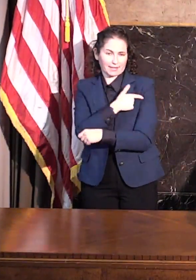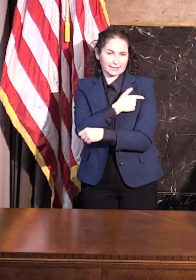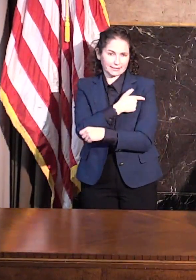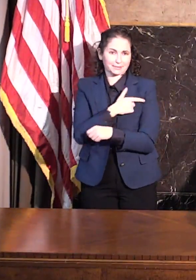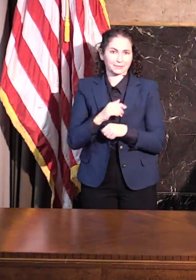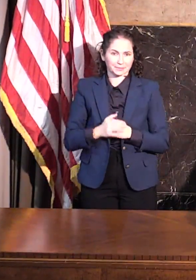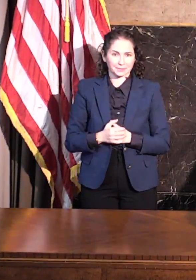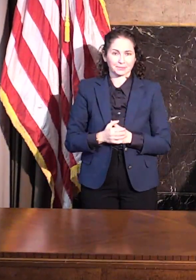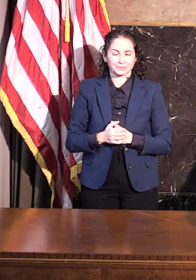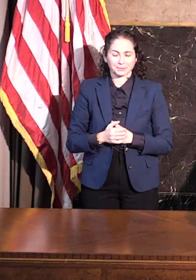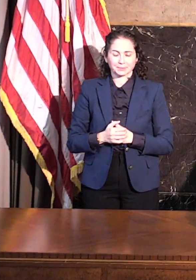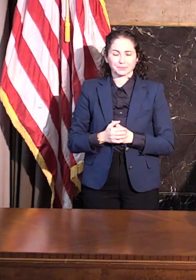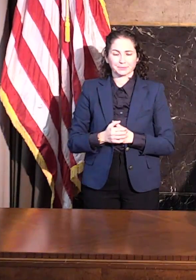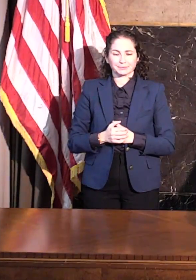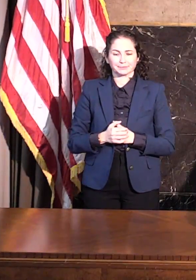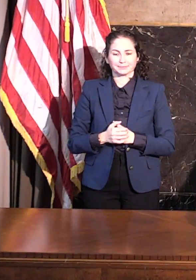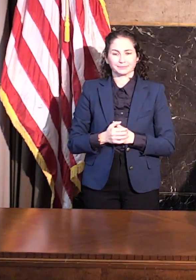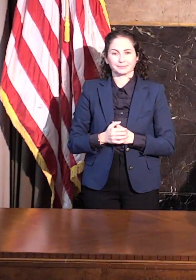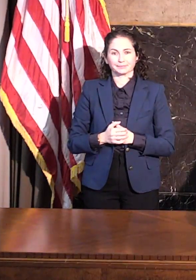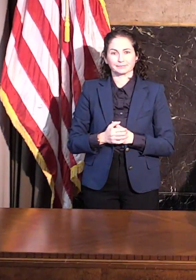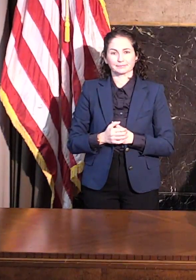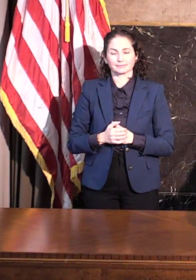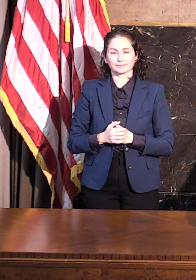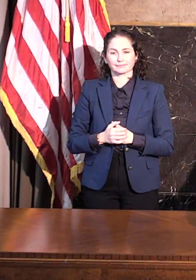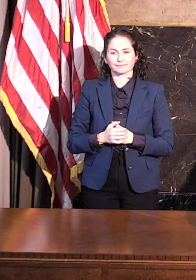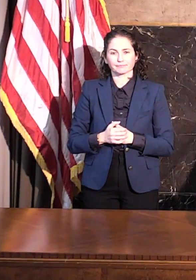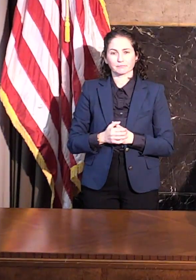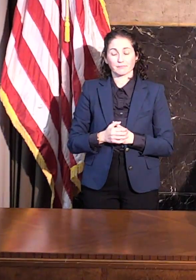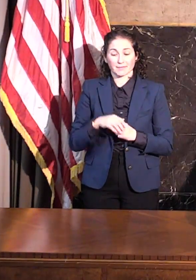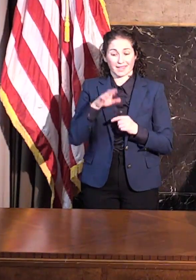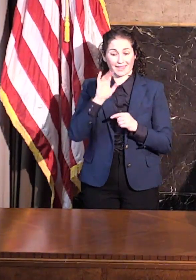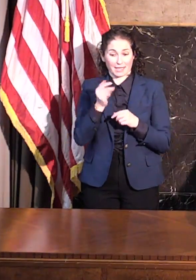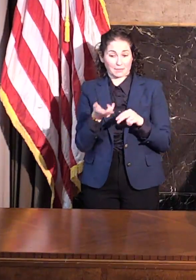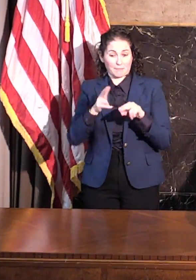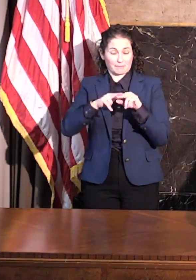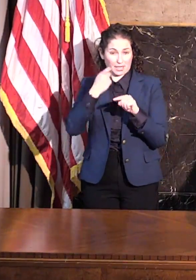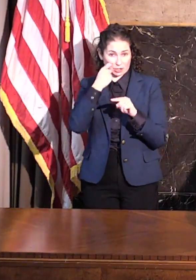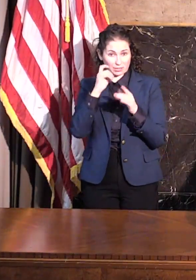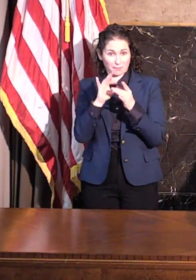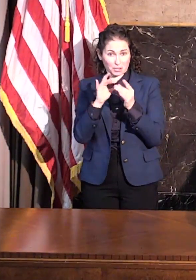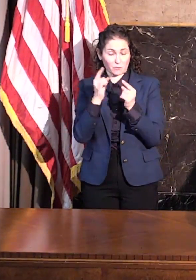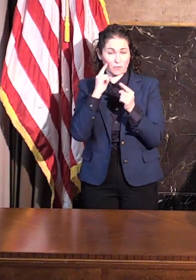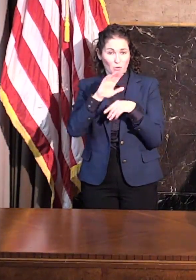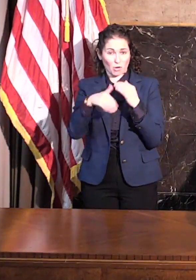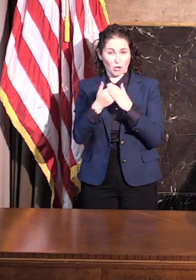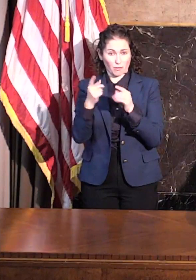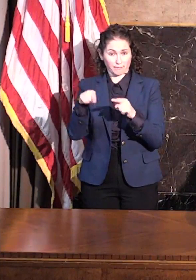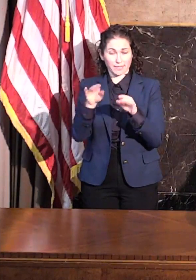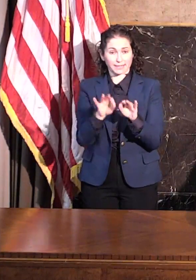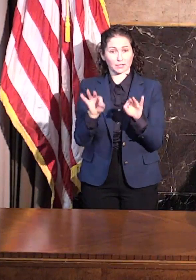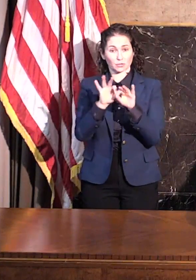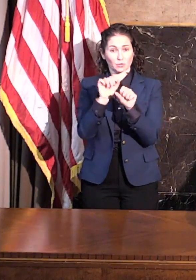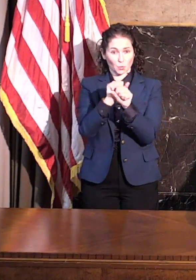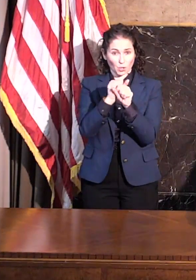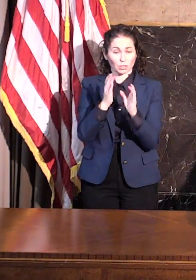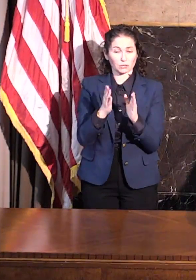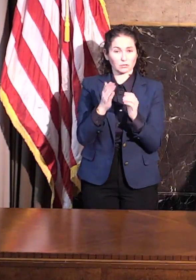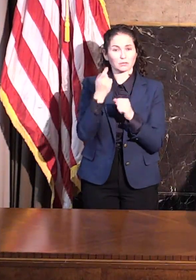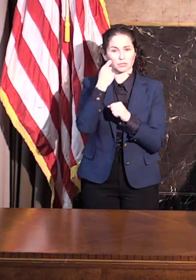be a limiting factor, and so it will simply be a factor of when we detect slack in the system that we have for appointments and